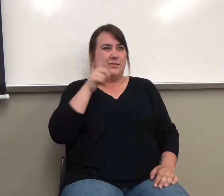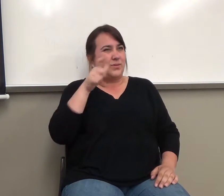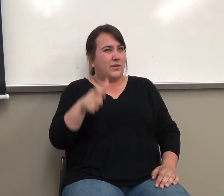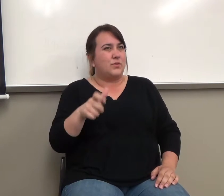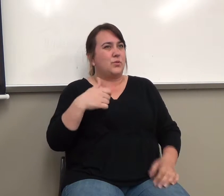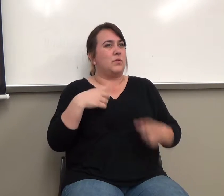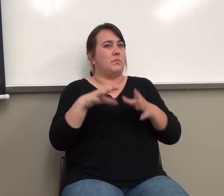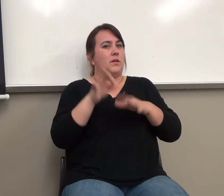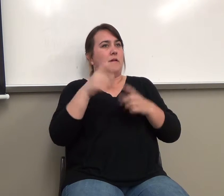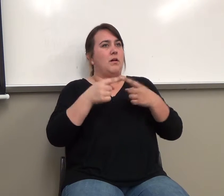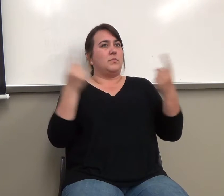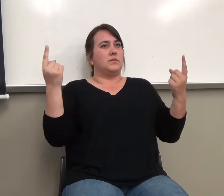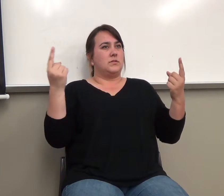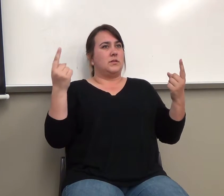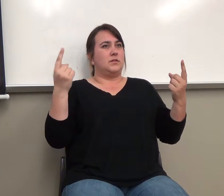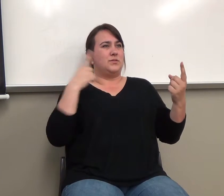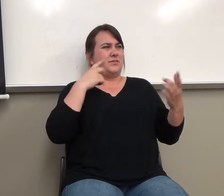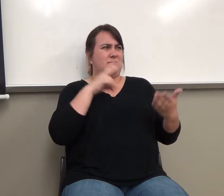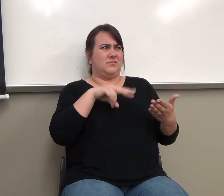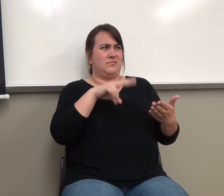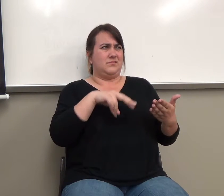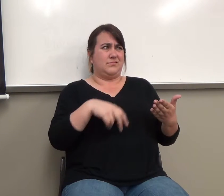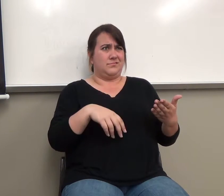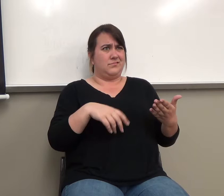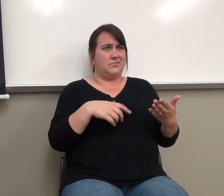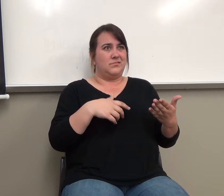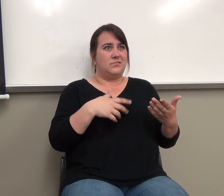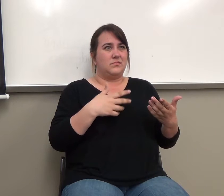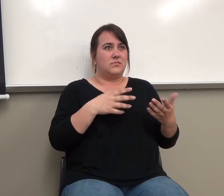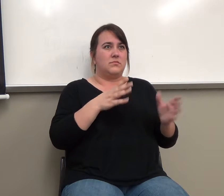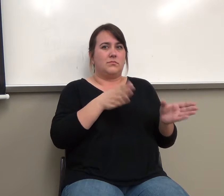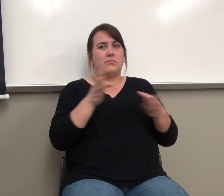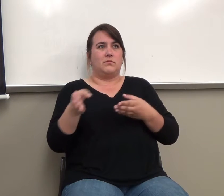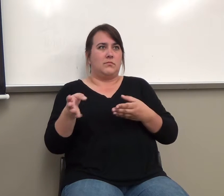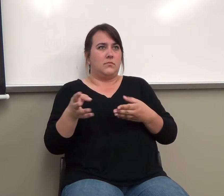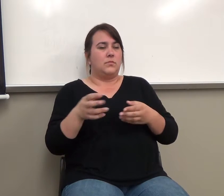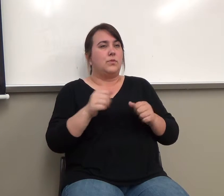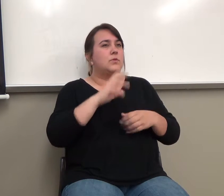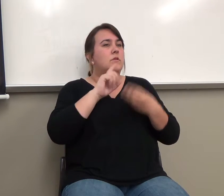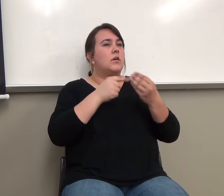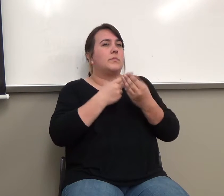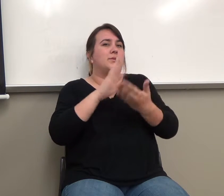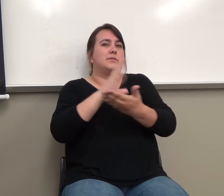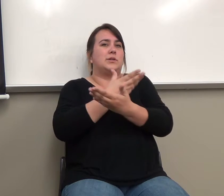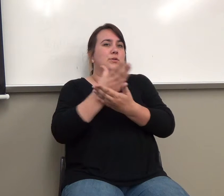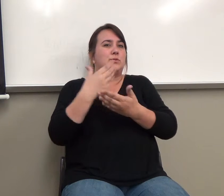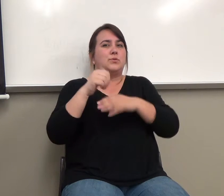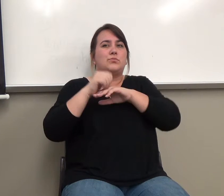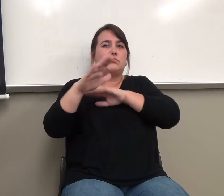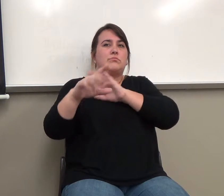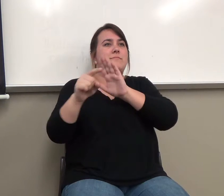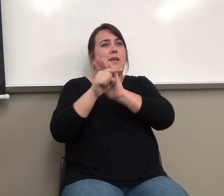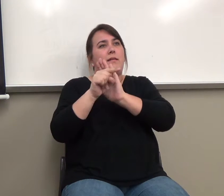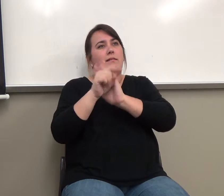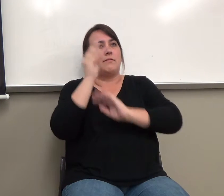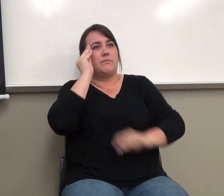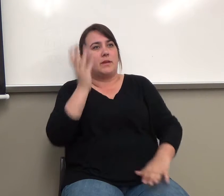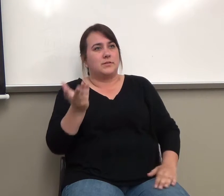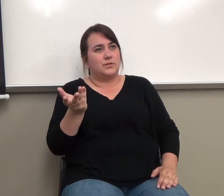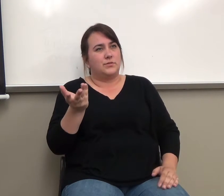can talk about singers who say a negative message. Does that make sense? So these are just ideas. People always